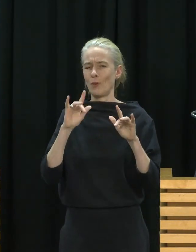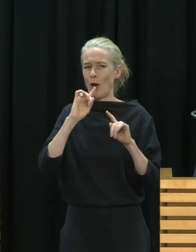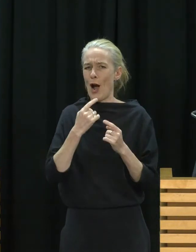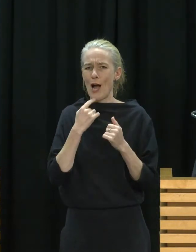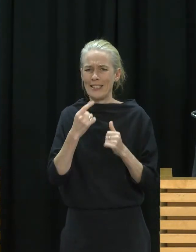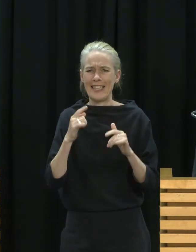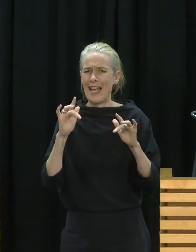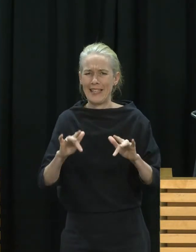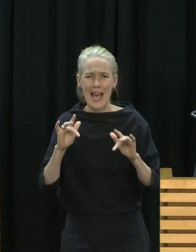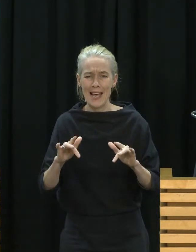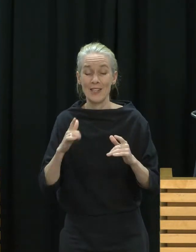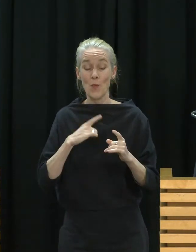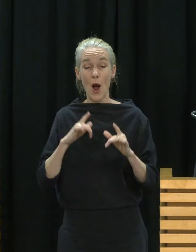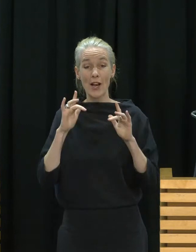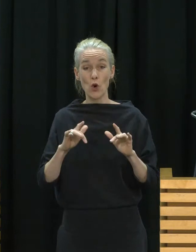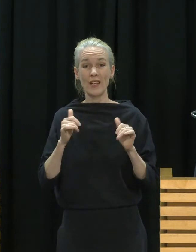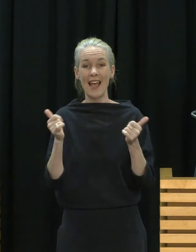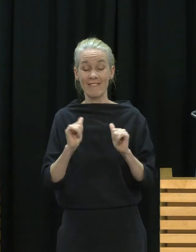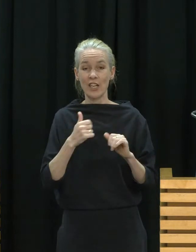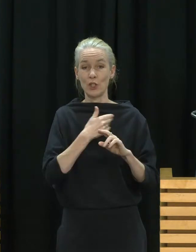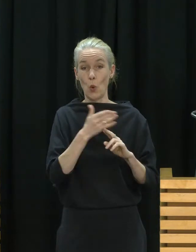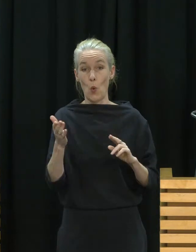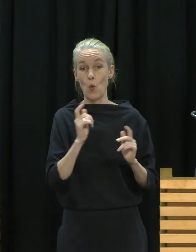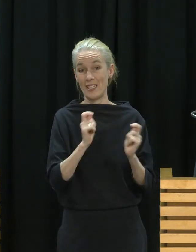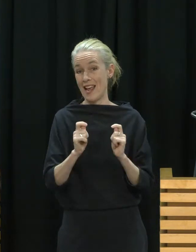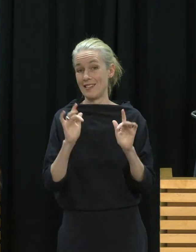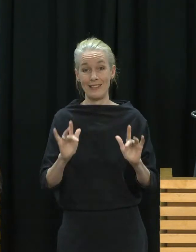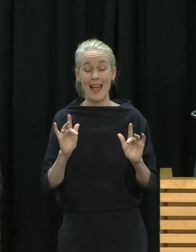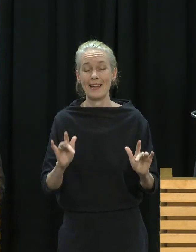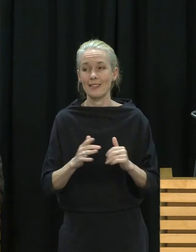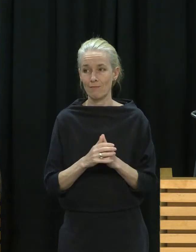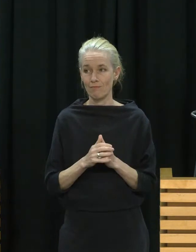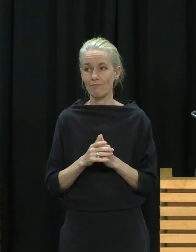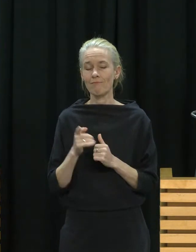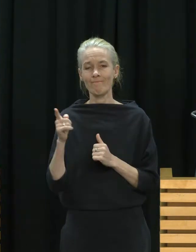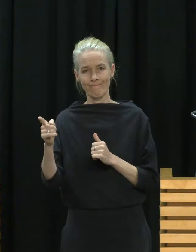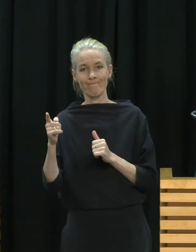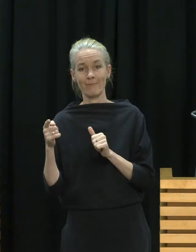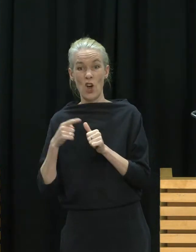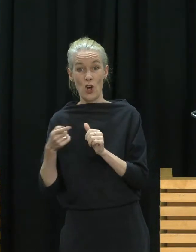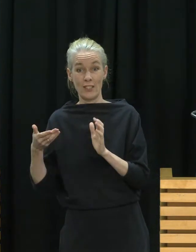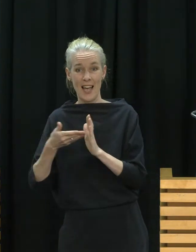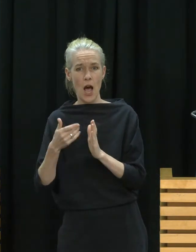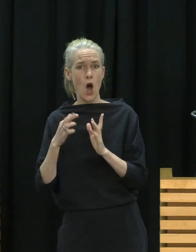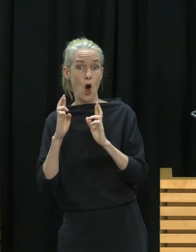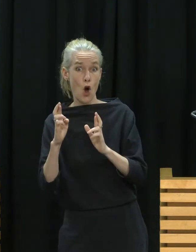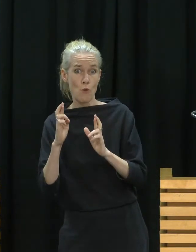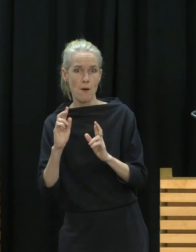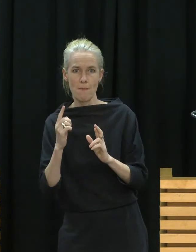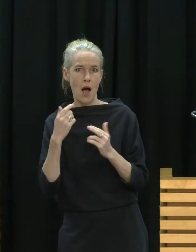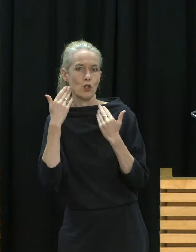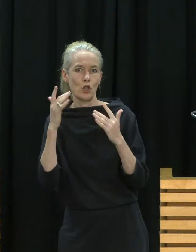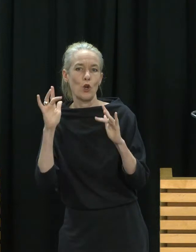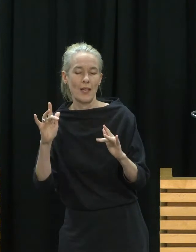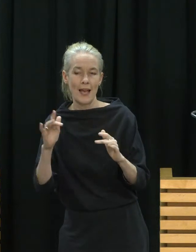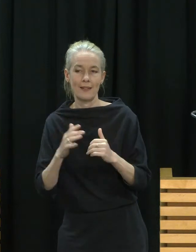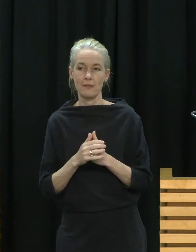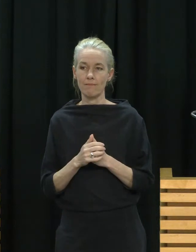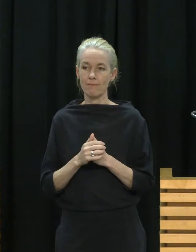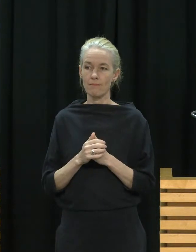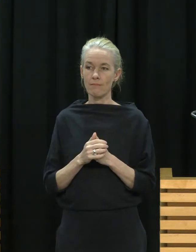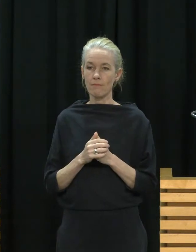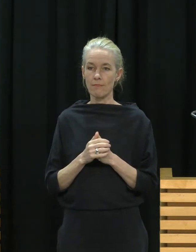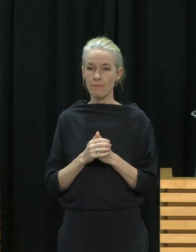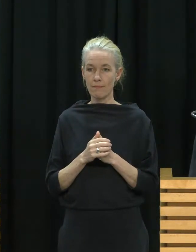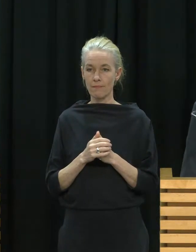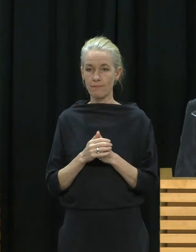can't work on the assumption that that's what the outcome is going to be. So, the Prime Minister was saying earlier today, and just on